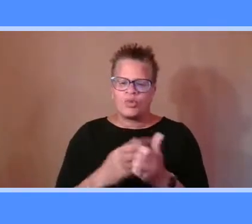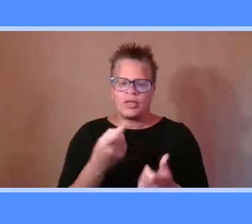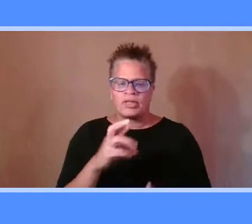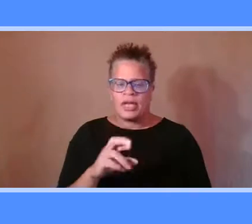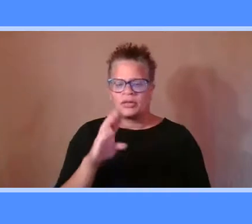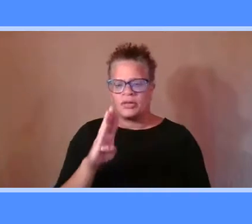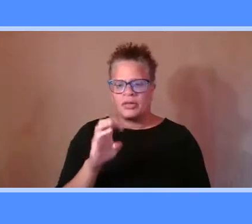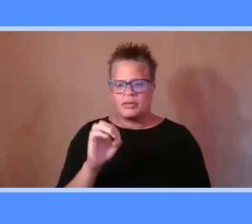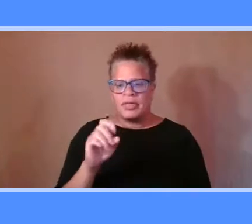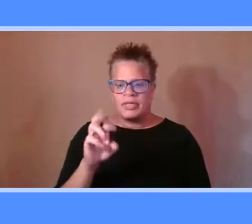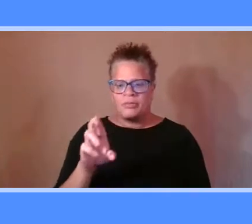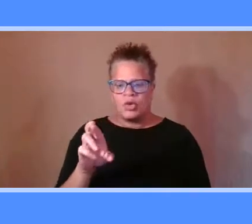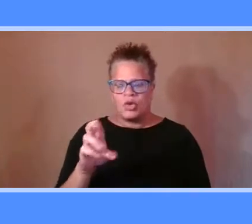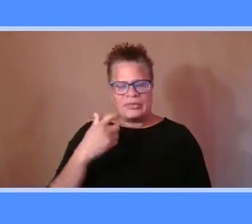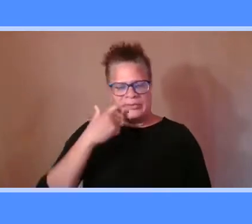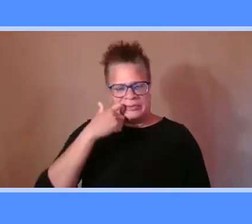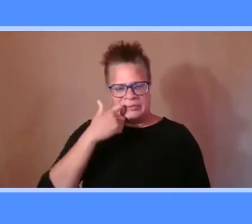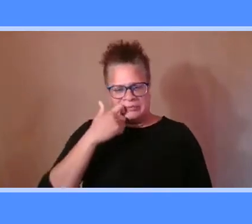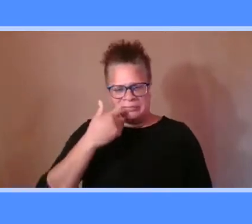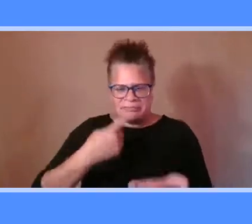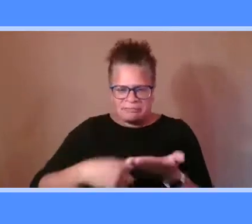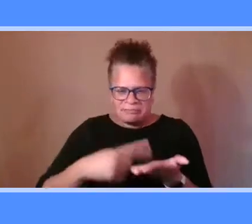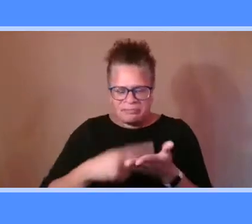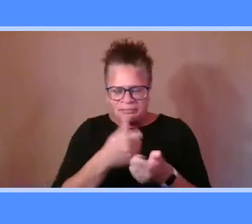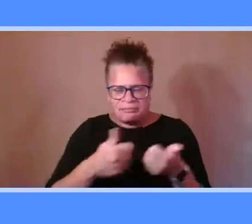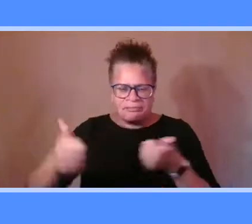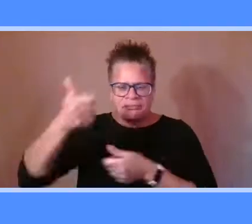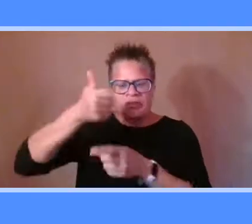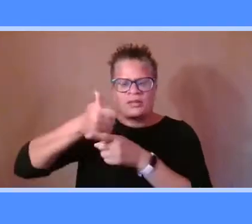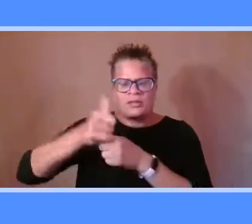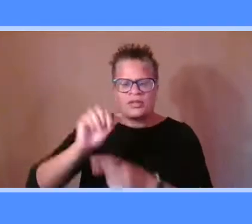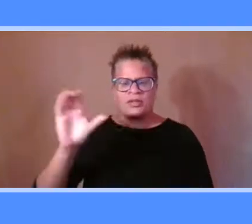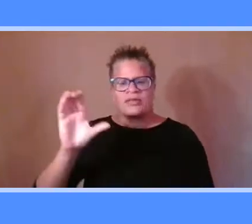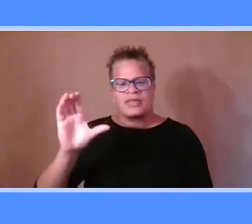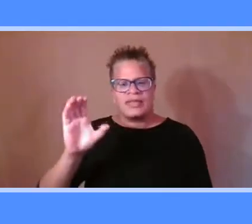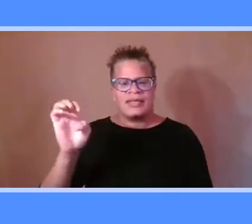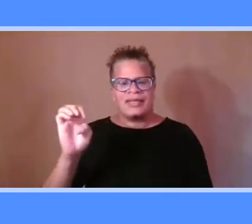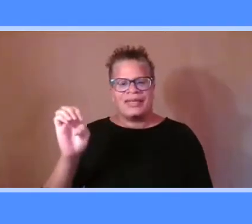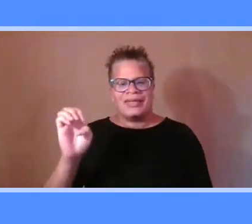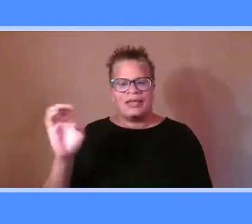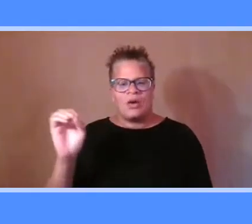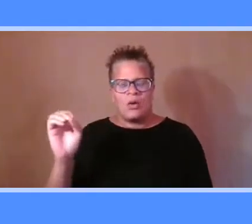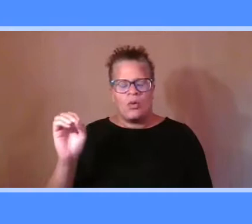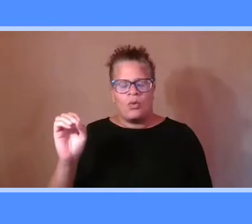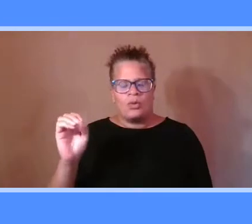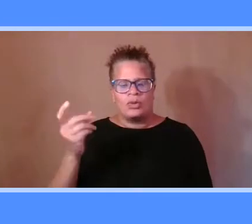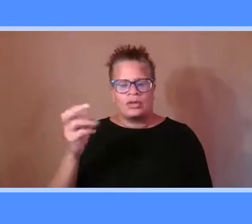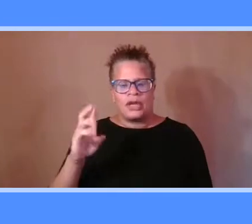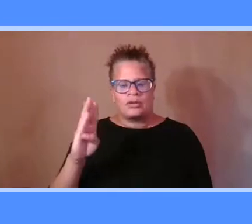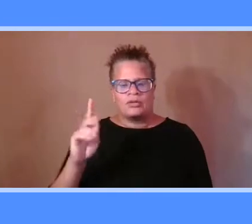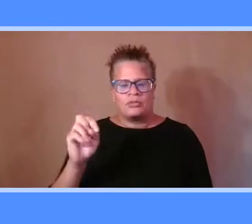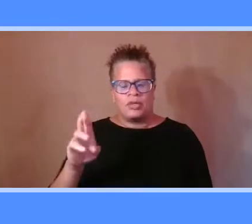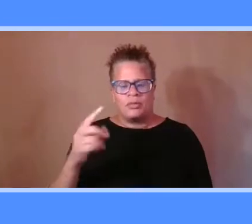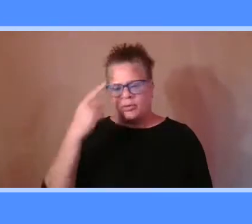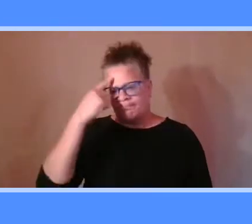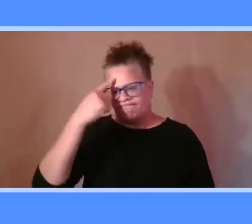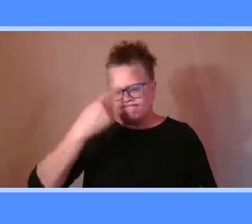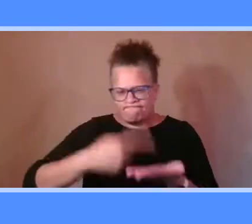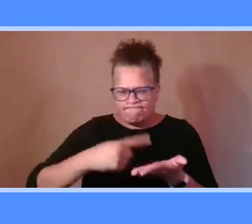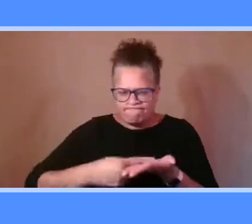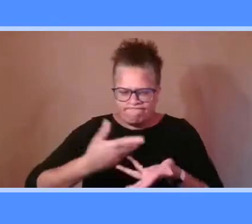Bieber the other day, our CEO, and just kind of mentioning, we were lamenting over the fact